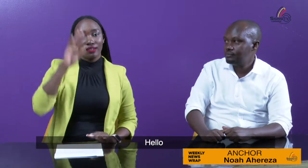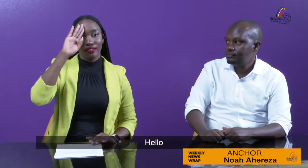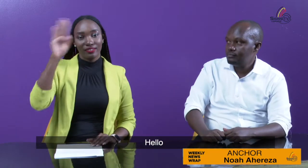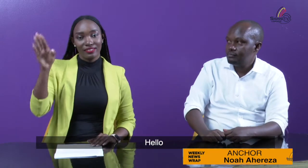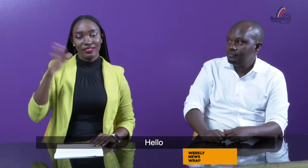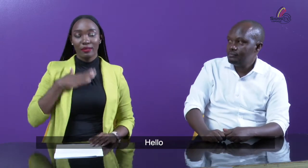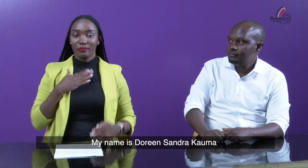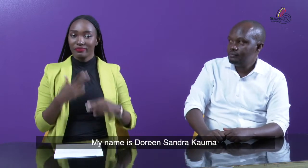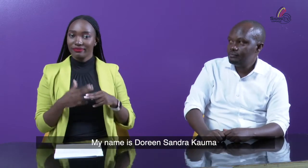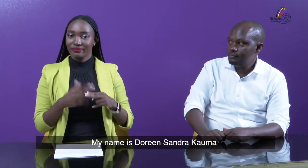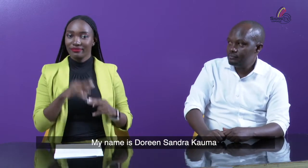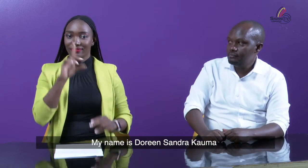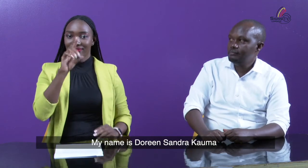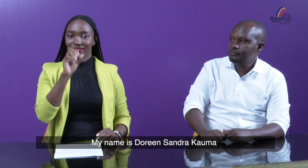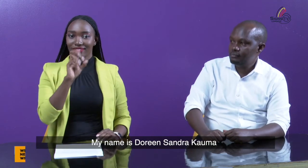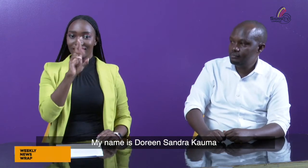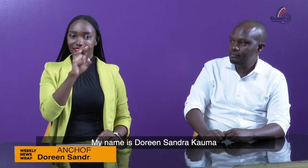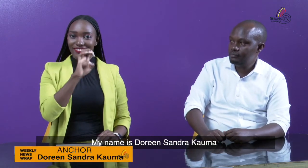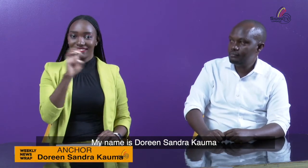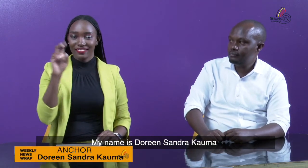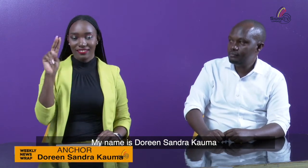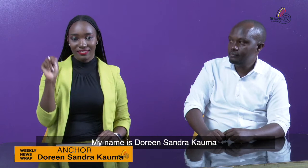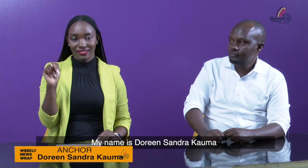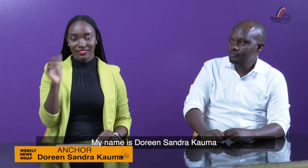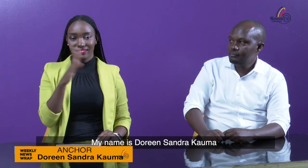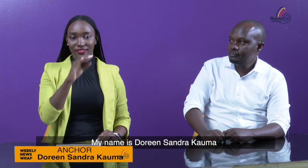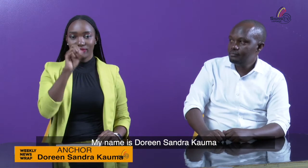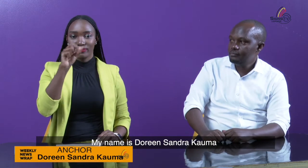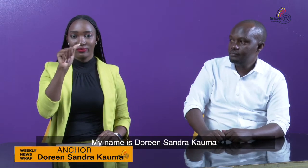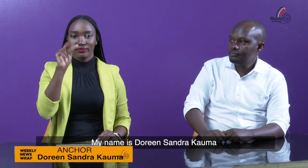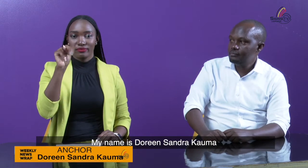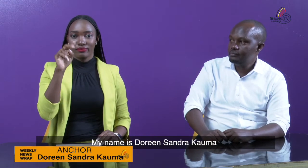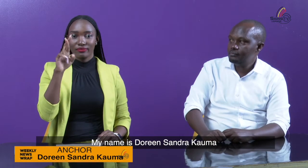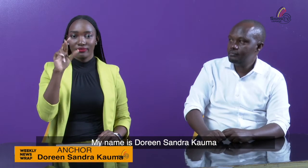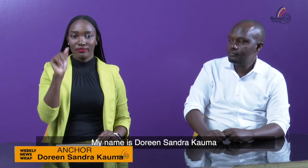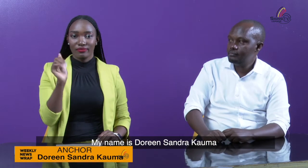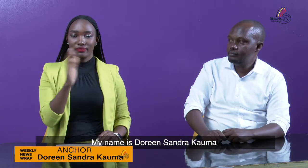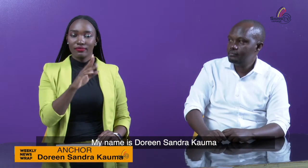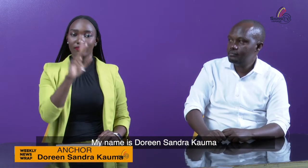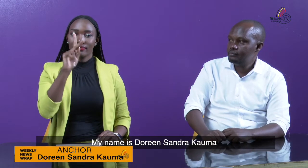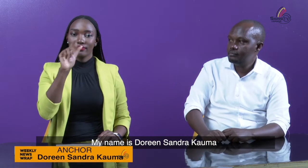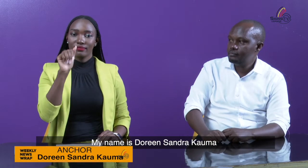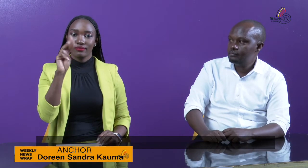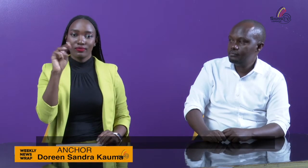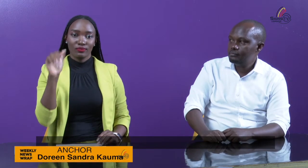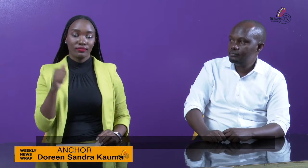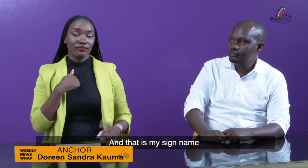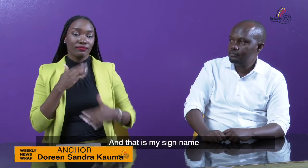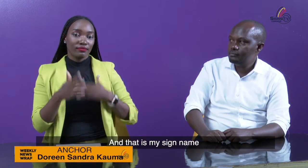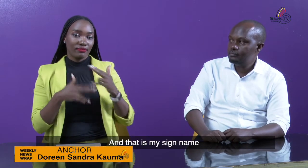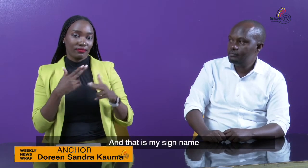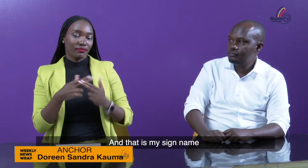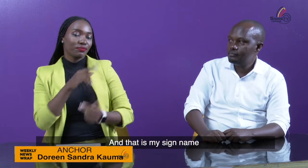Hello, my name is Doreen Sandra Kauma, and that is my sign